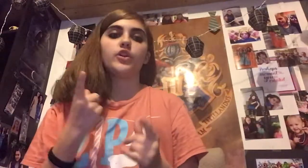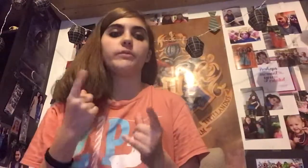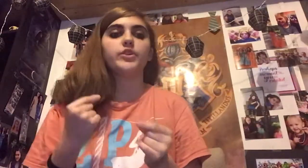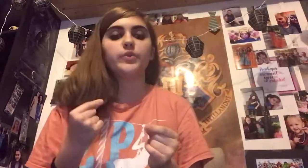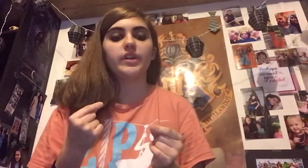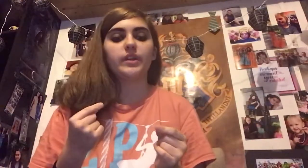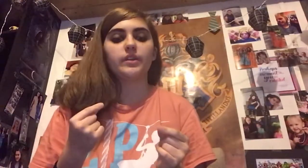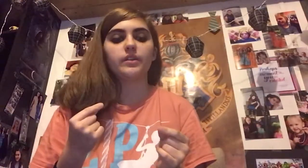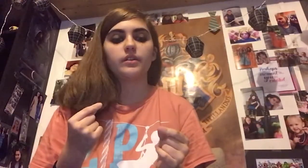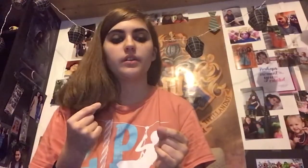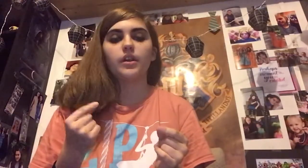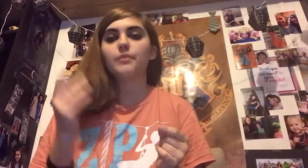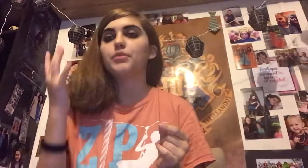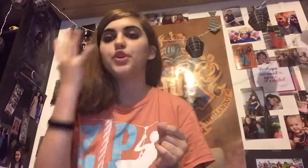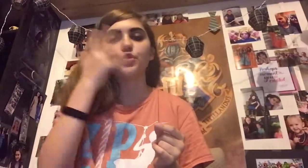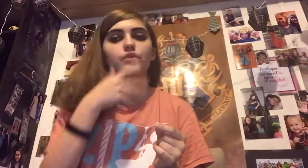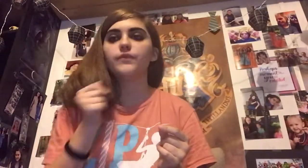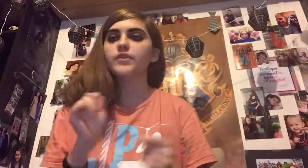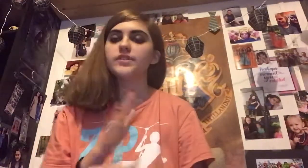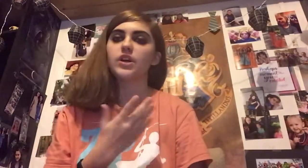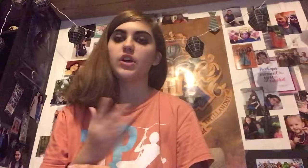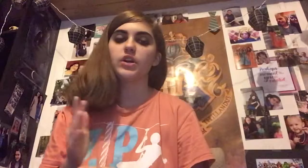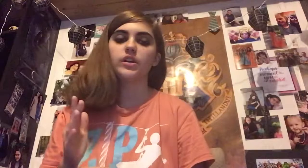be doing a beautiful song.